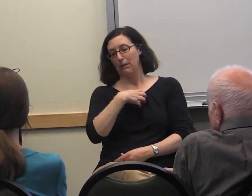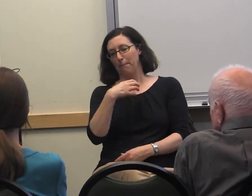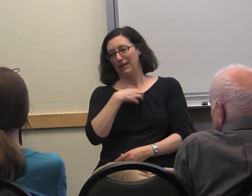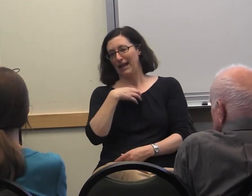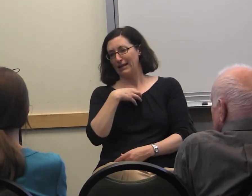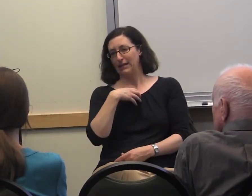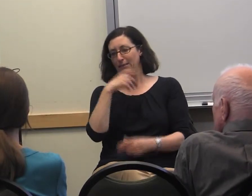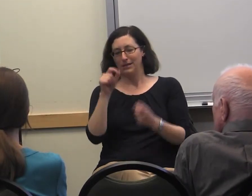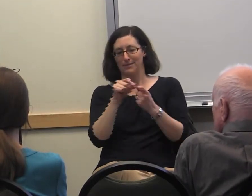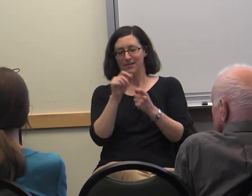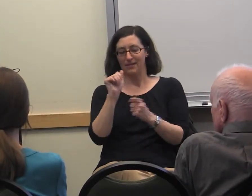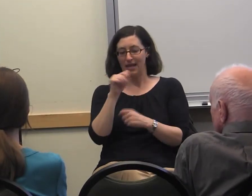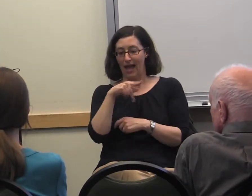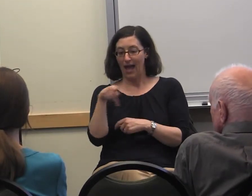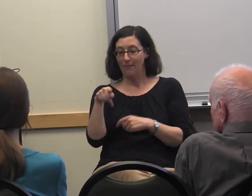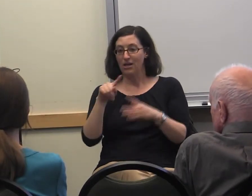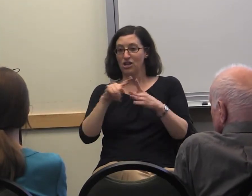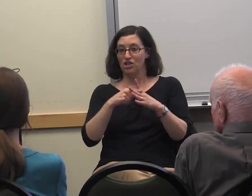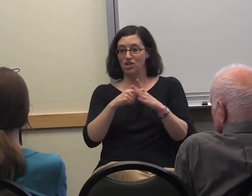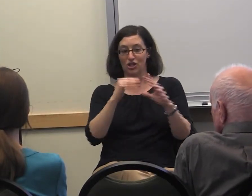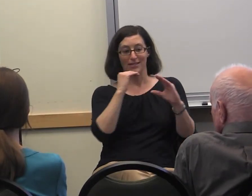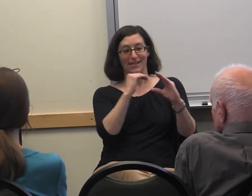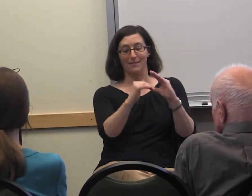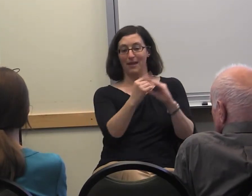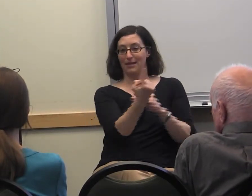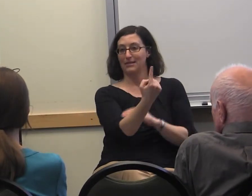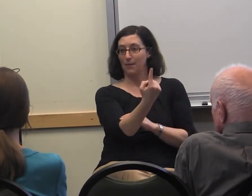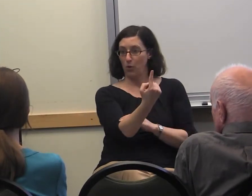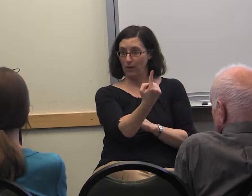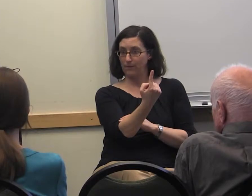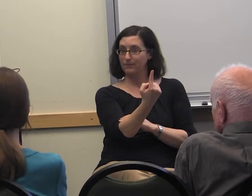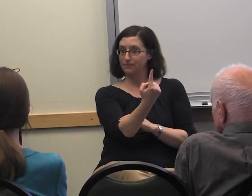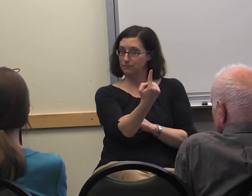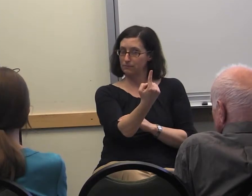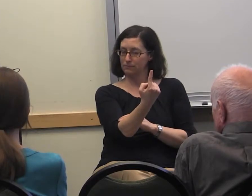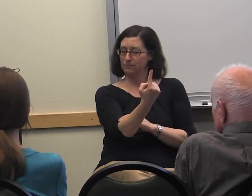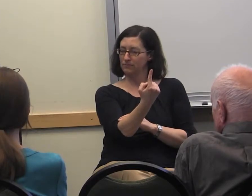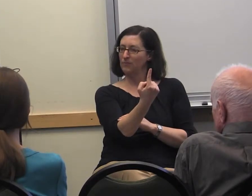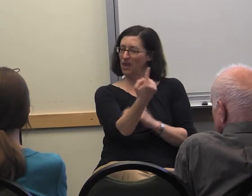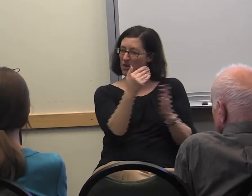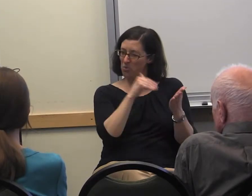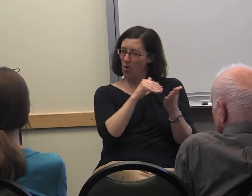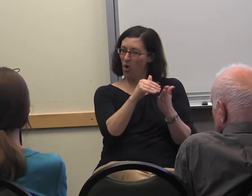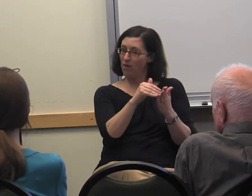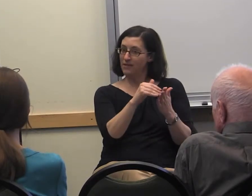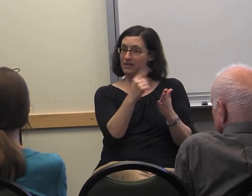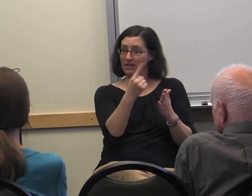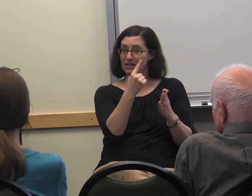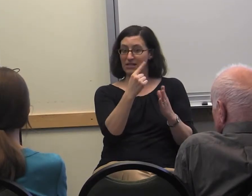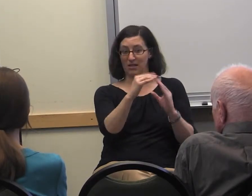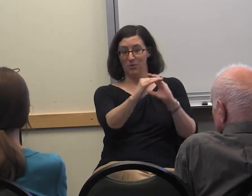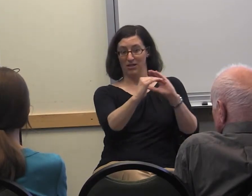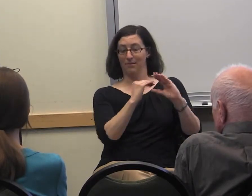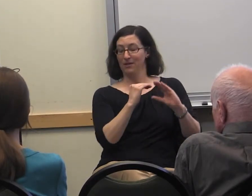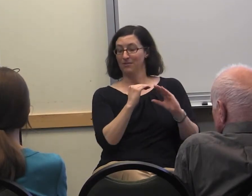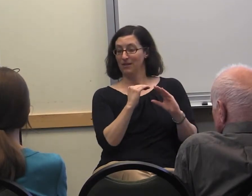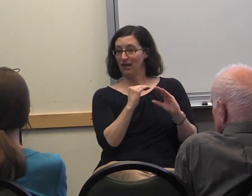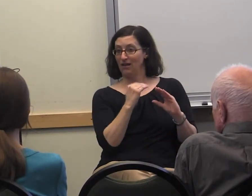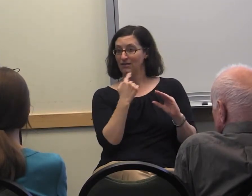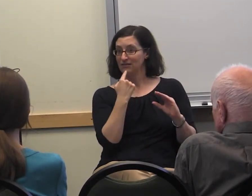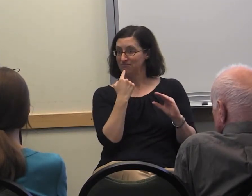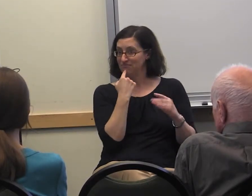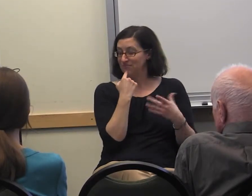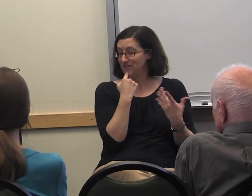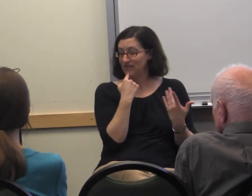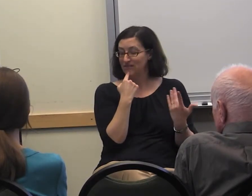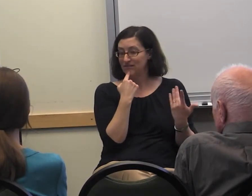app, she'll start sending an email to somebody, and more often than not, she gets responses. And people,